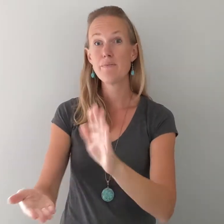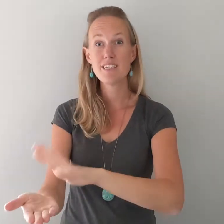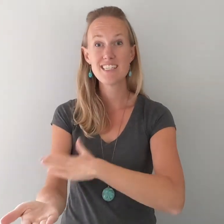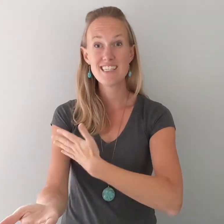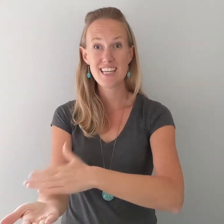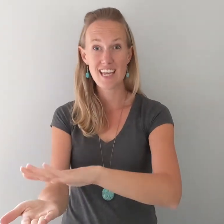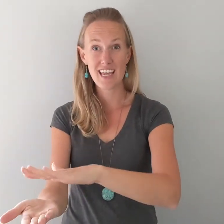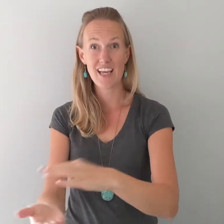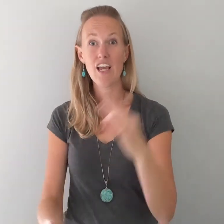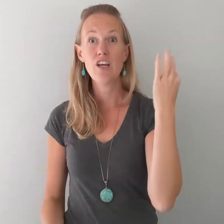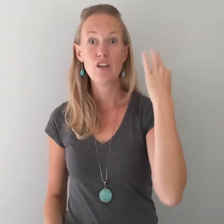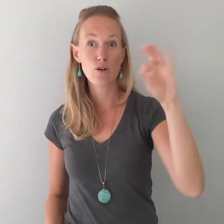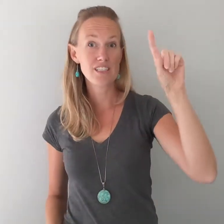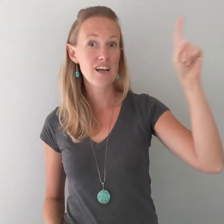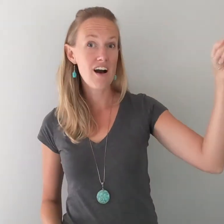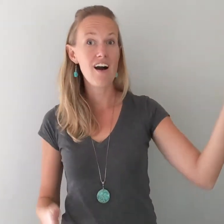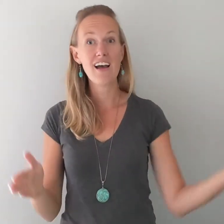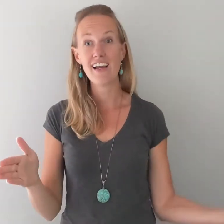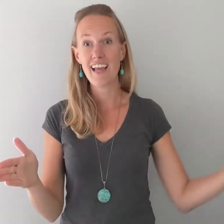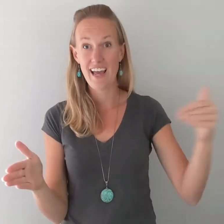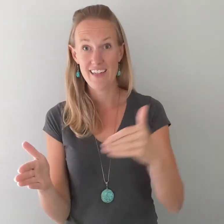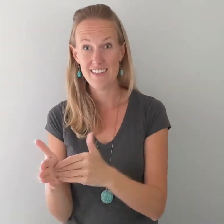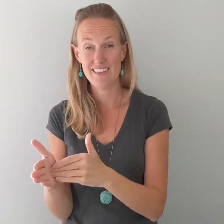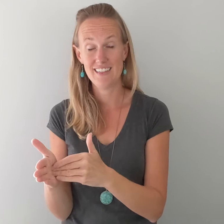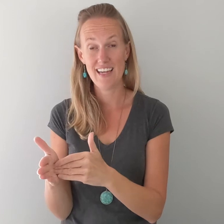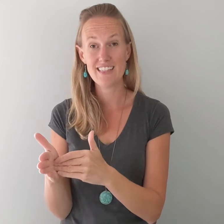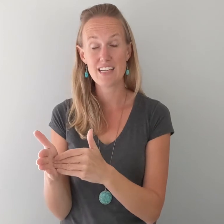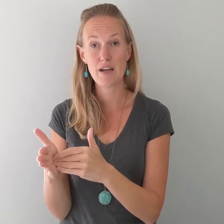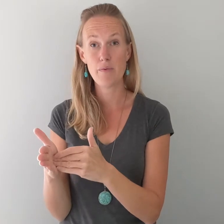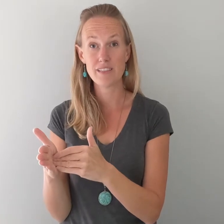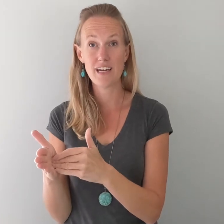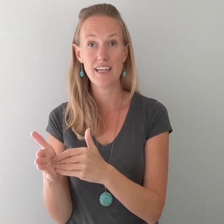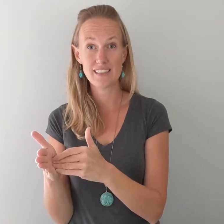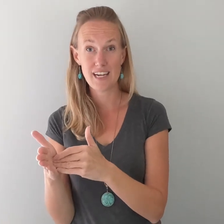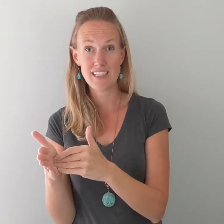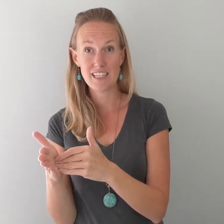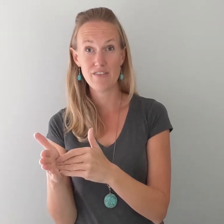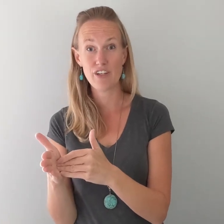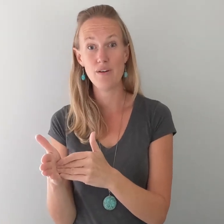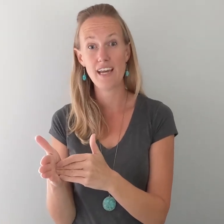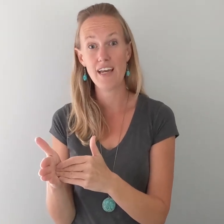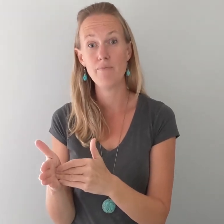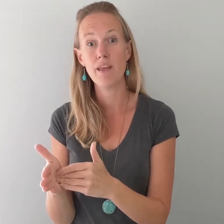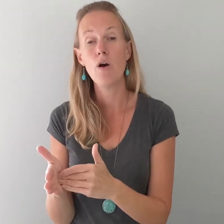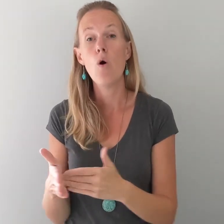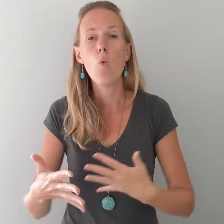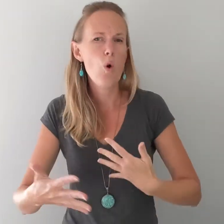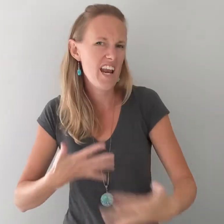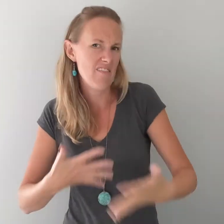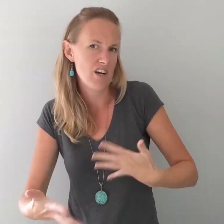to sing your song again. Okay, it's time, and we're signing it's time to sing for you again. Whatever,